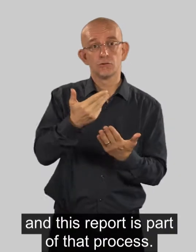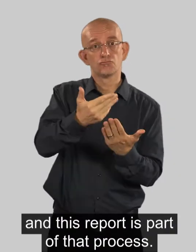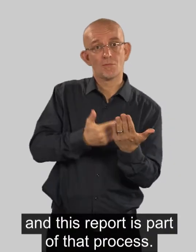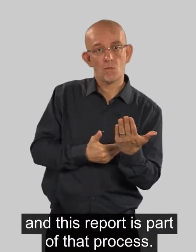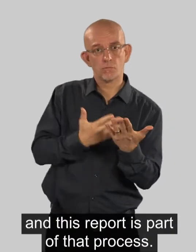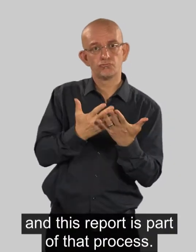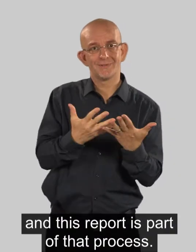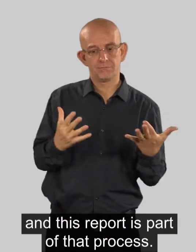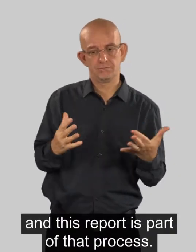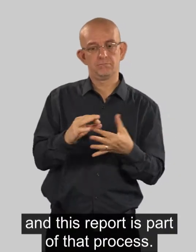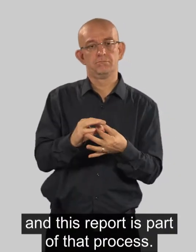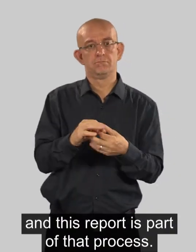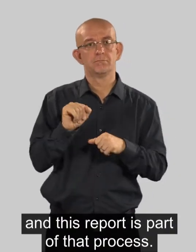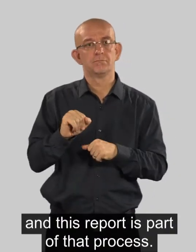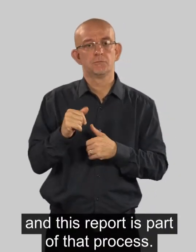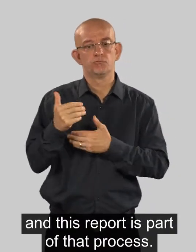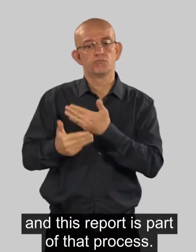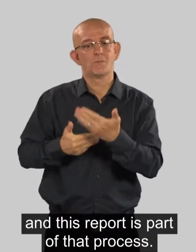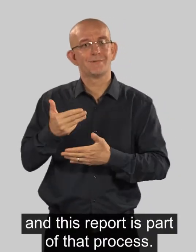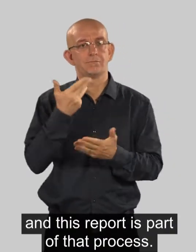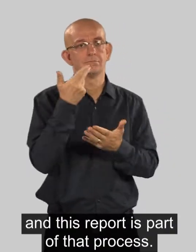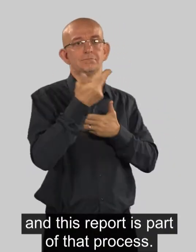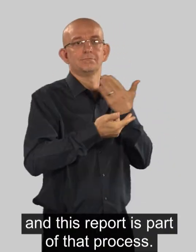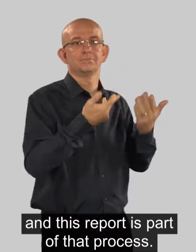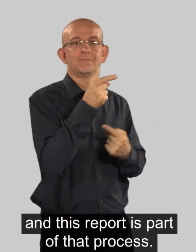And this report is part of that process.